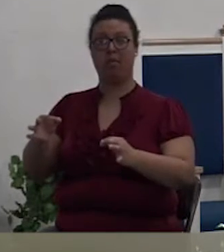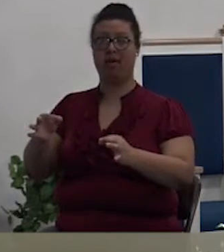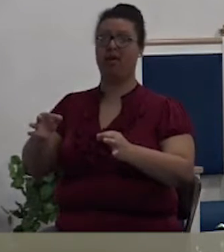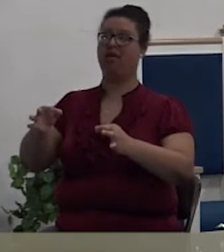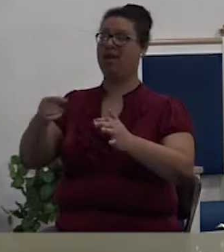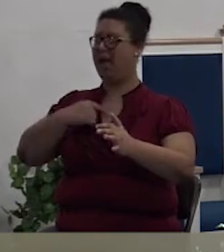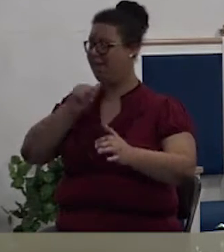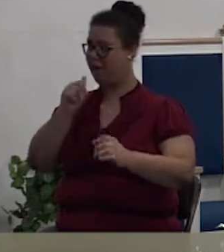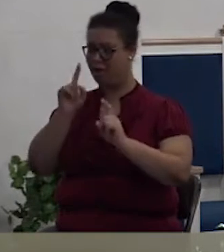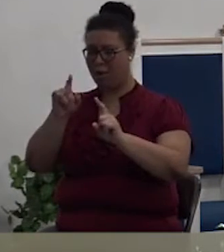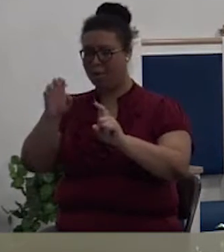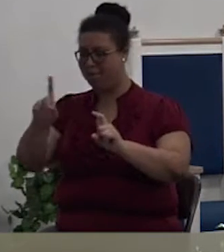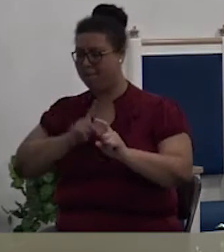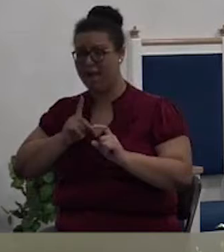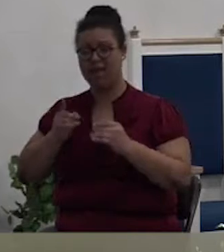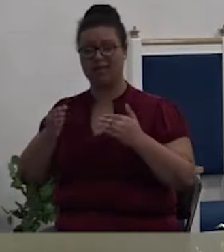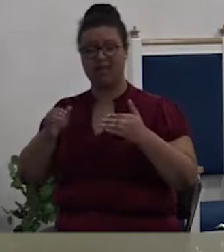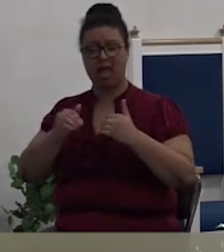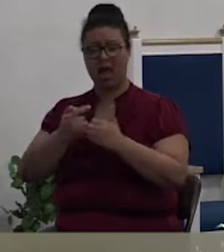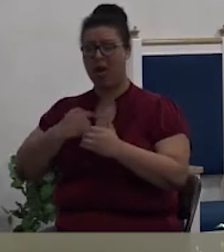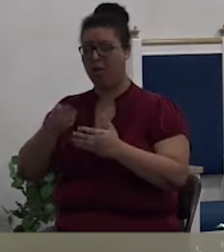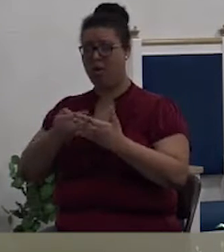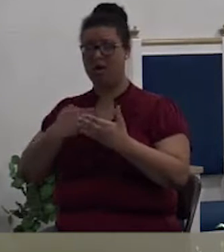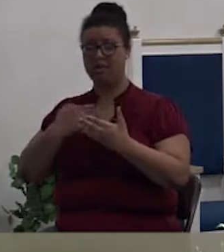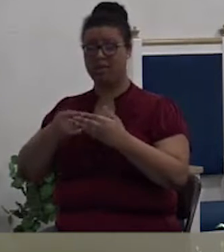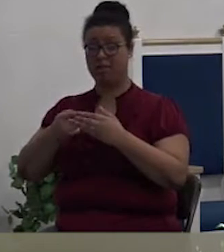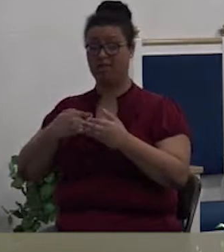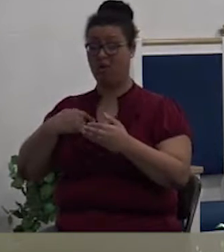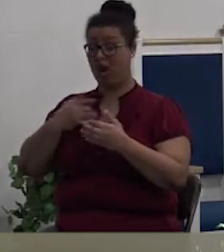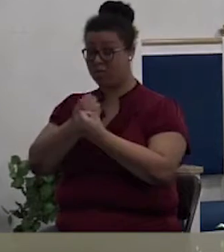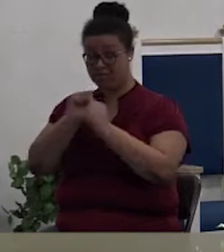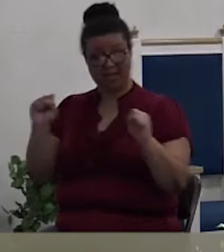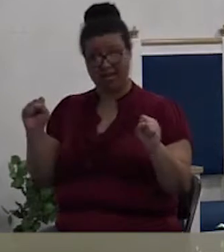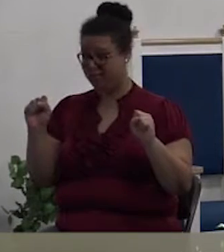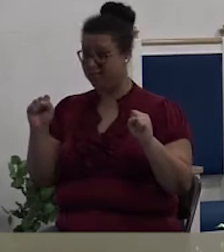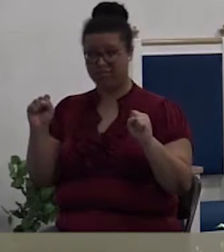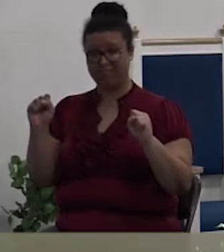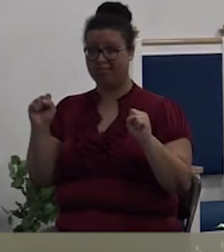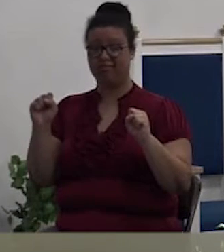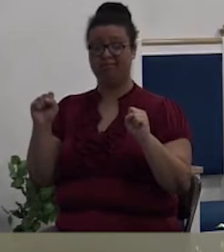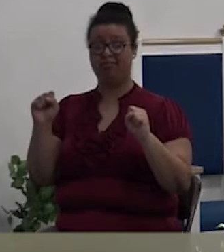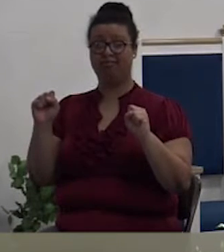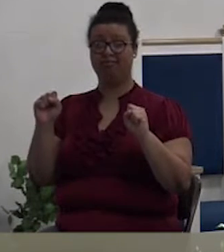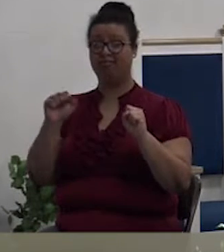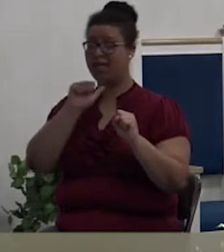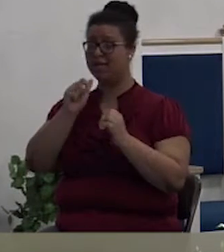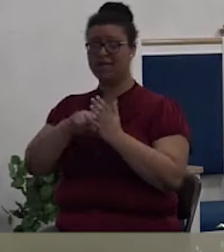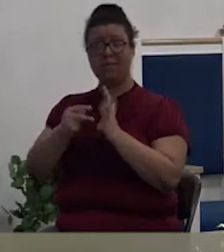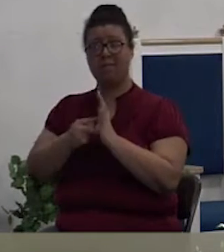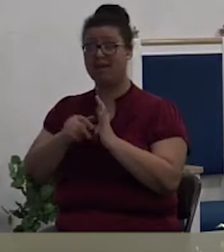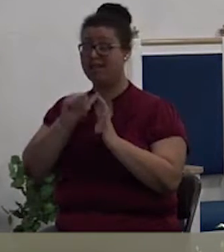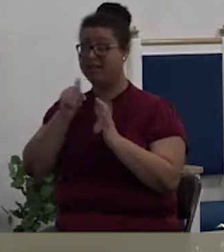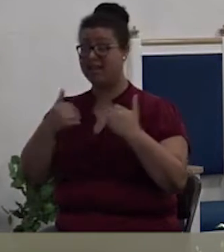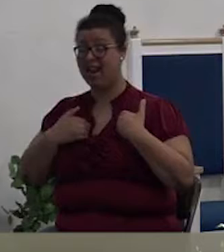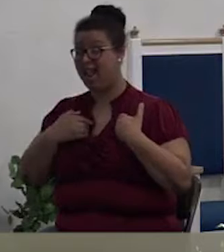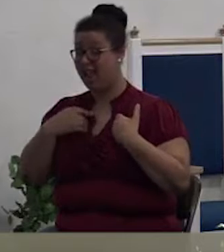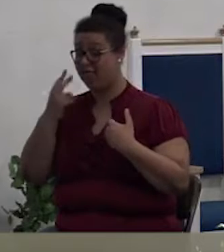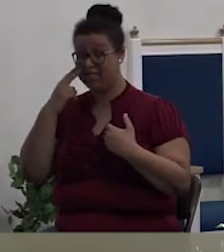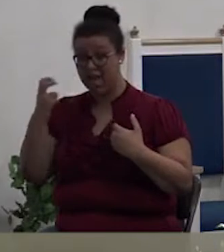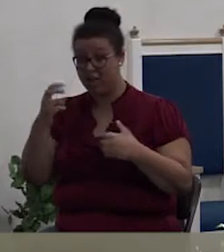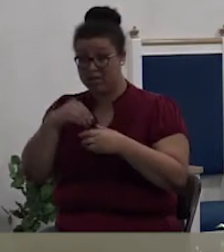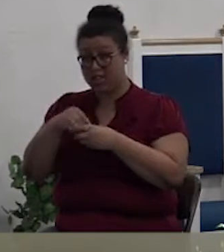back to the way I was before I got saved. Doesn't mean that they didn't have doubts in their